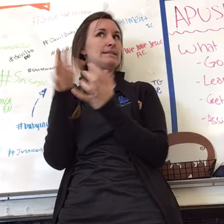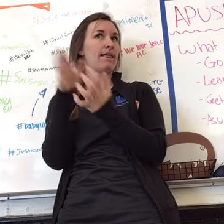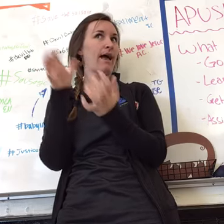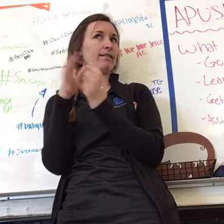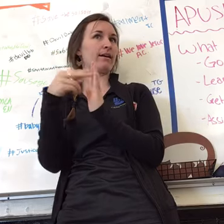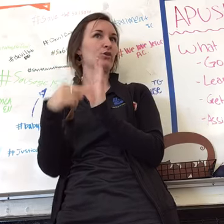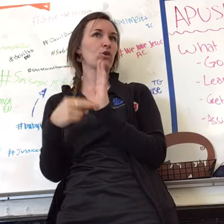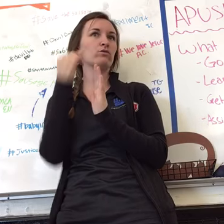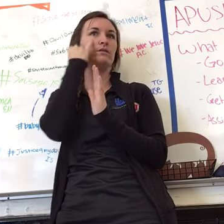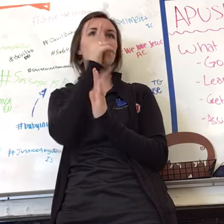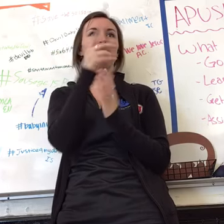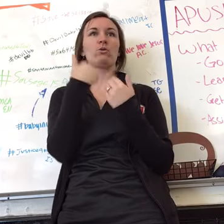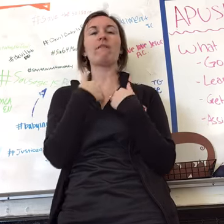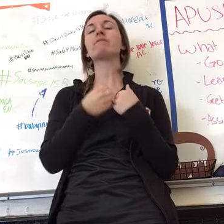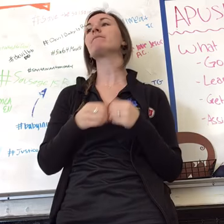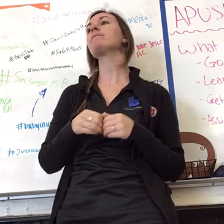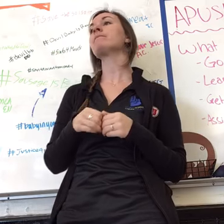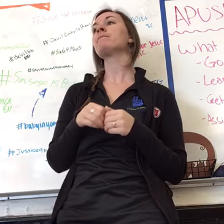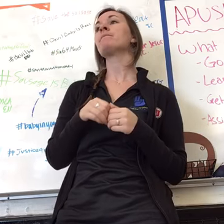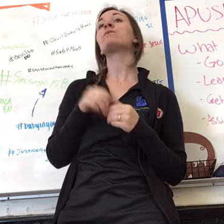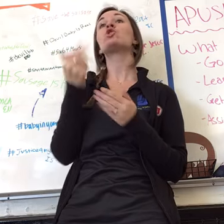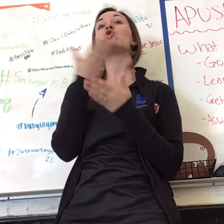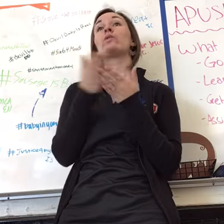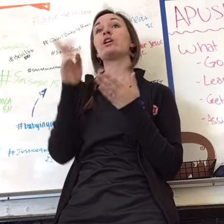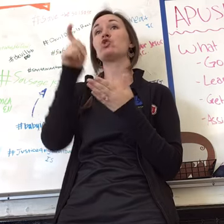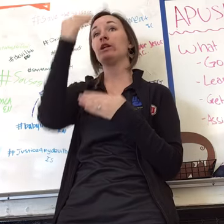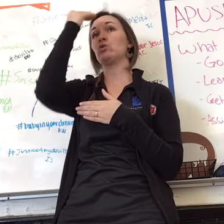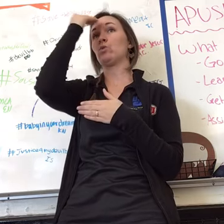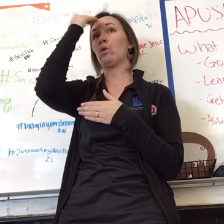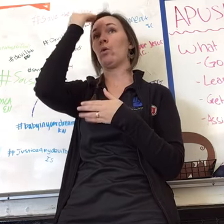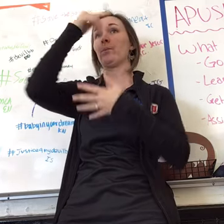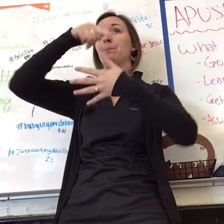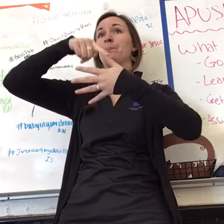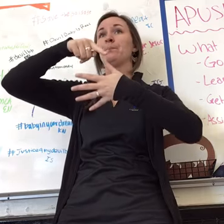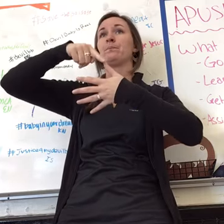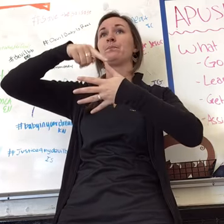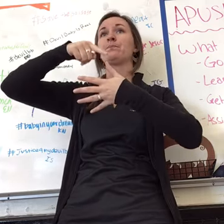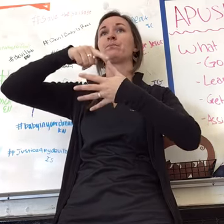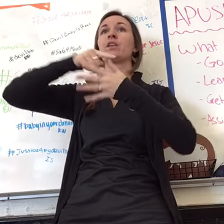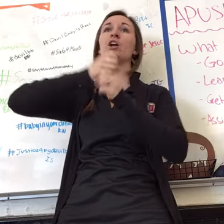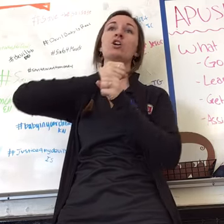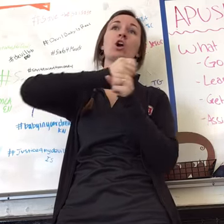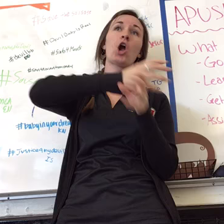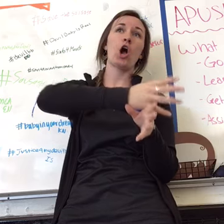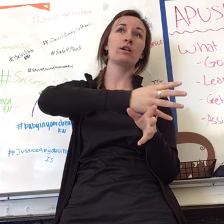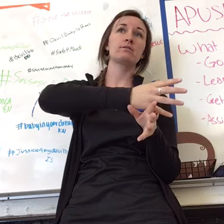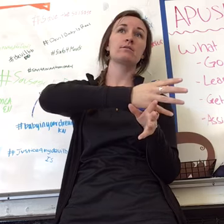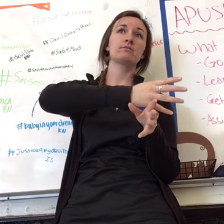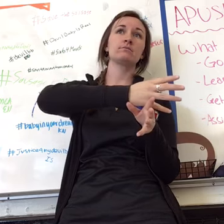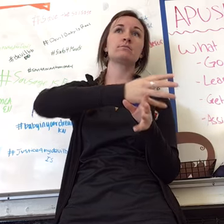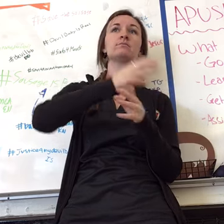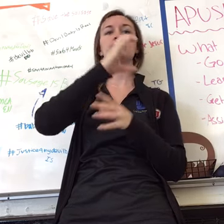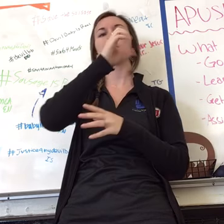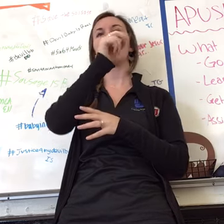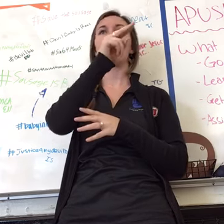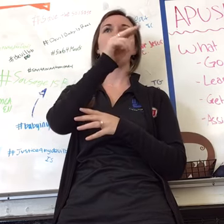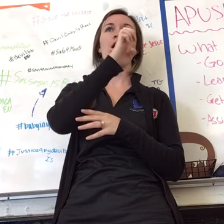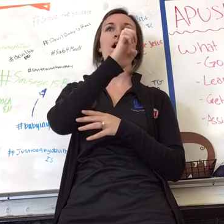out. So things that you need to know in the War of 1812. Number one, you need to know causes, and most importantly,